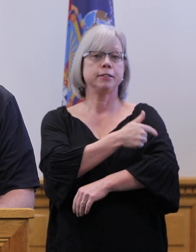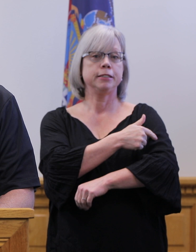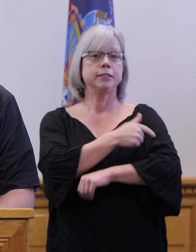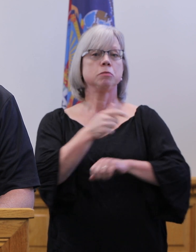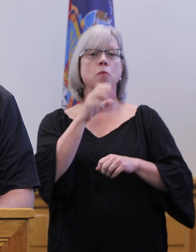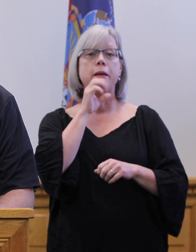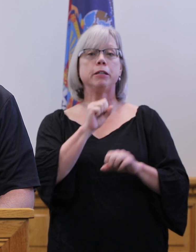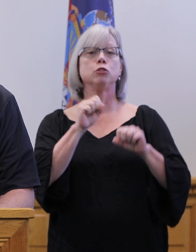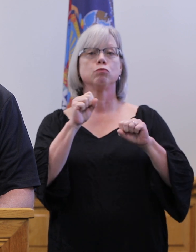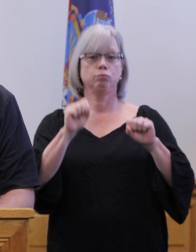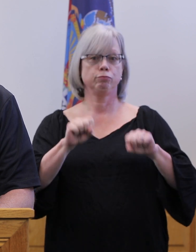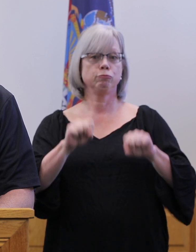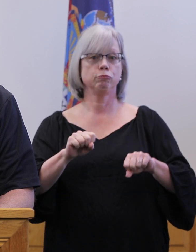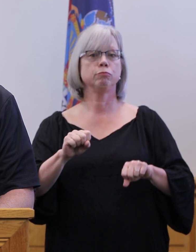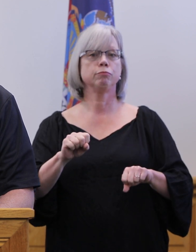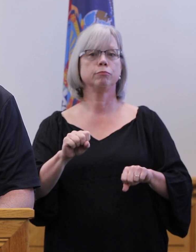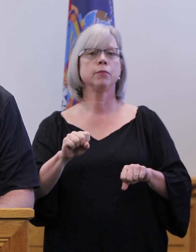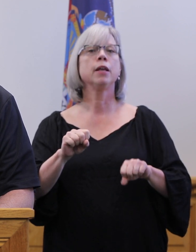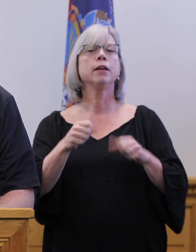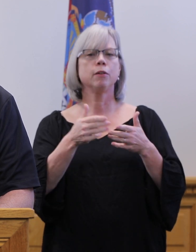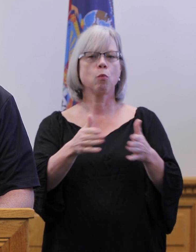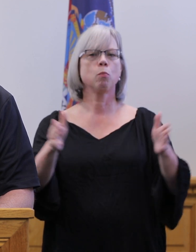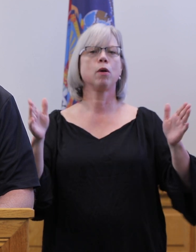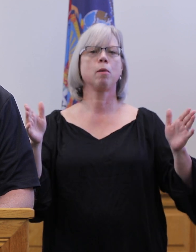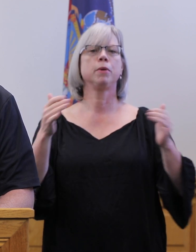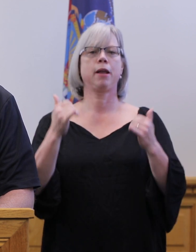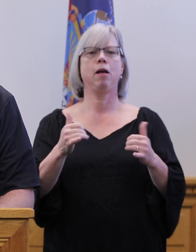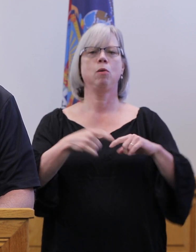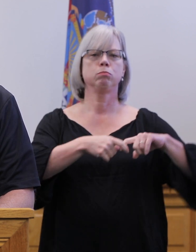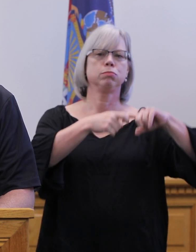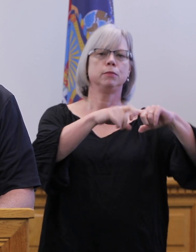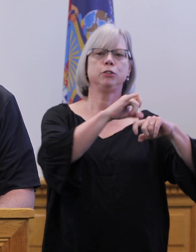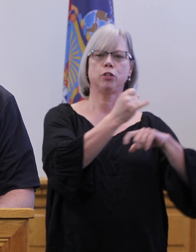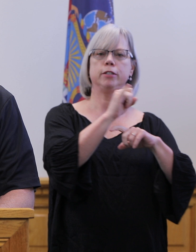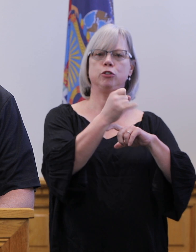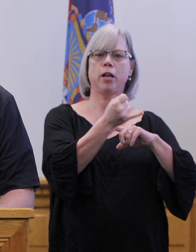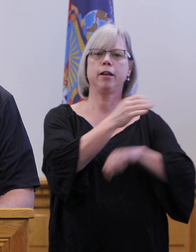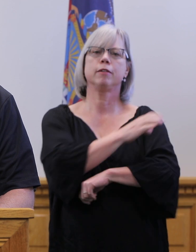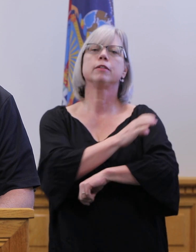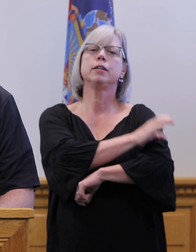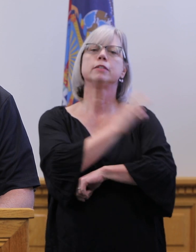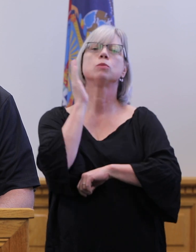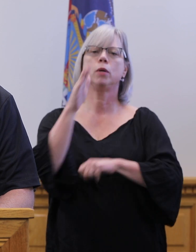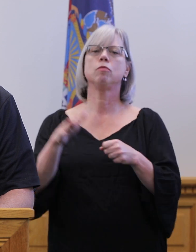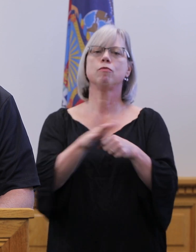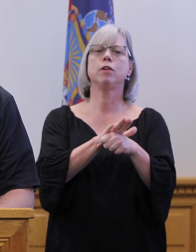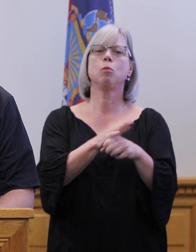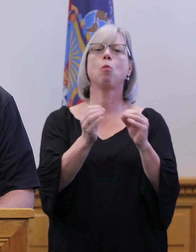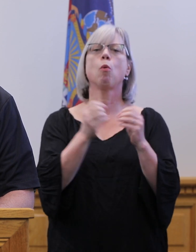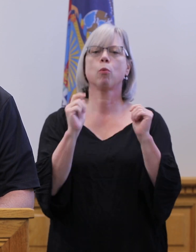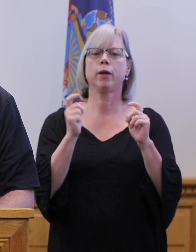likely fill more quickly. Still, keep checking back even if a clinic looks like it's booked. Appointments may become available if other